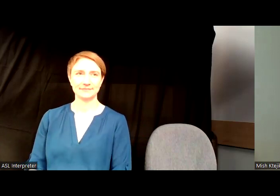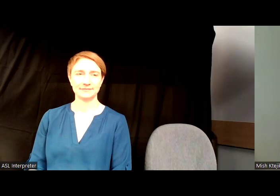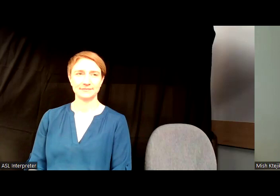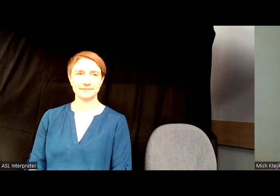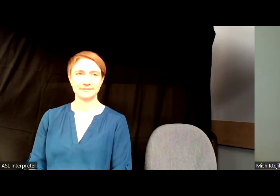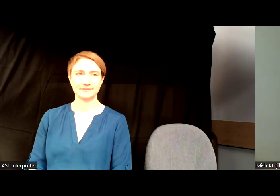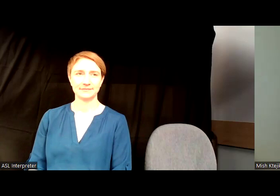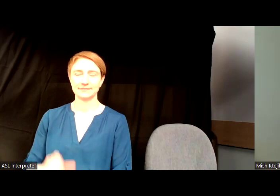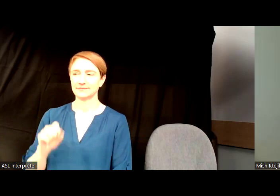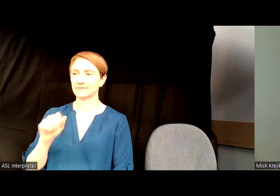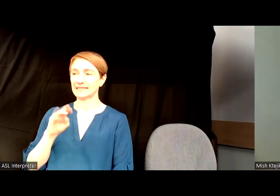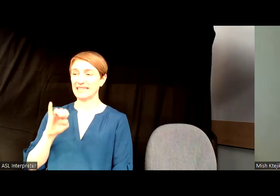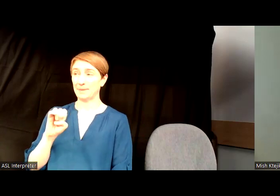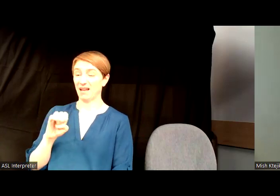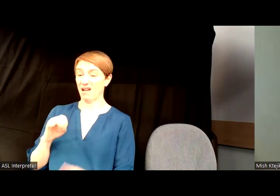Go ahead.